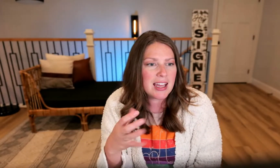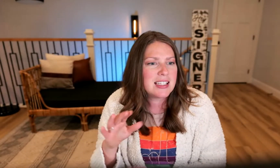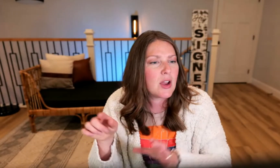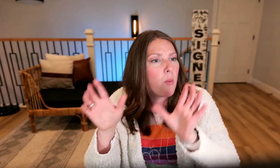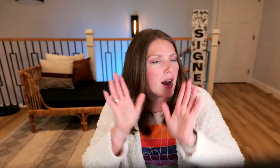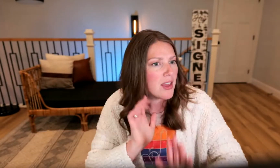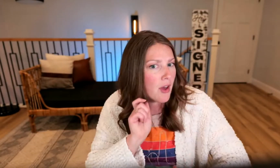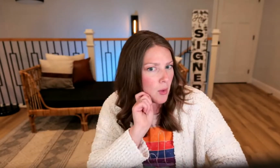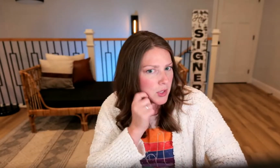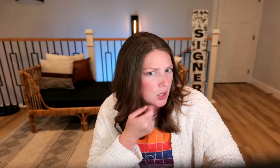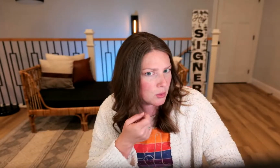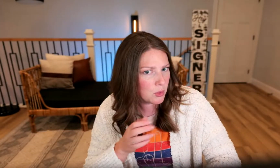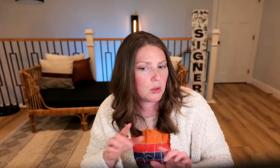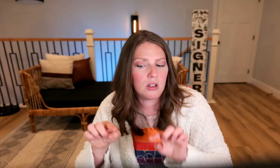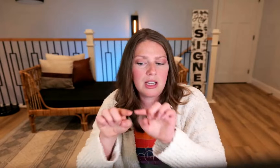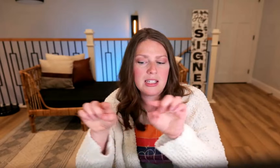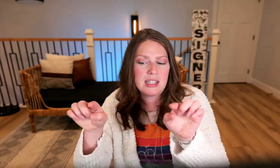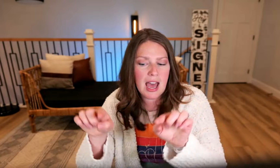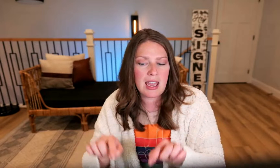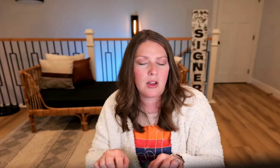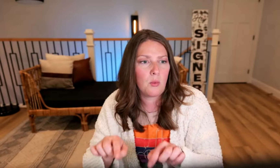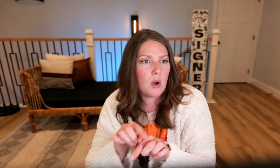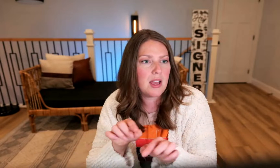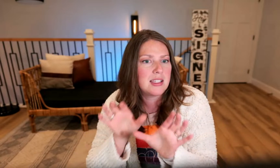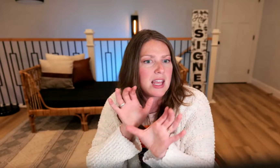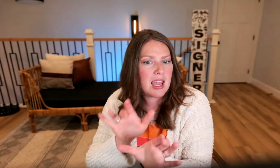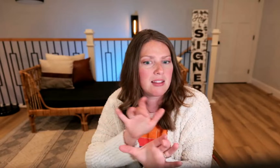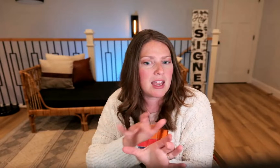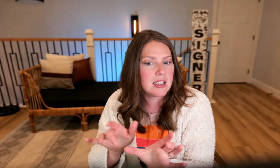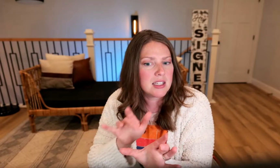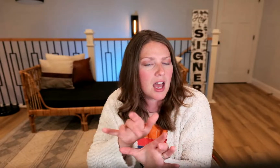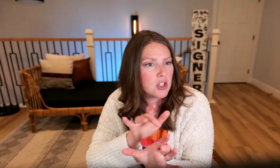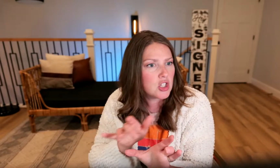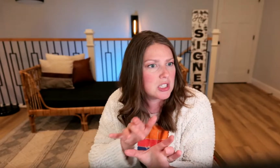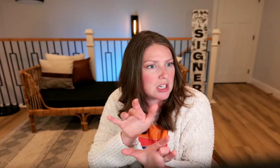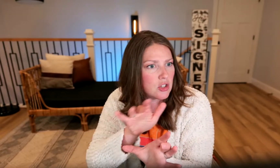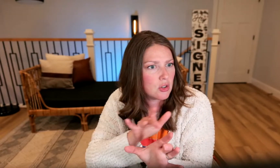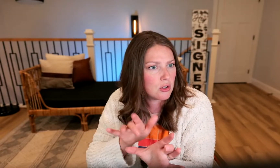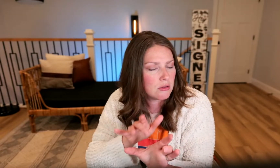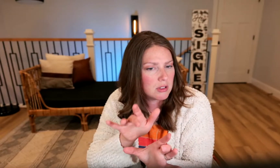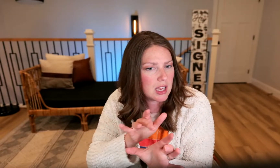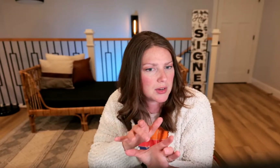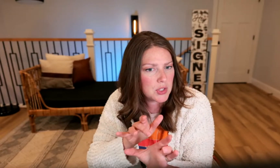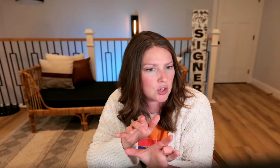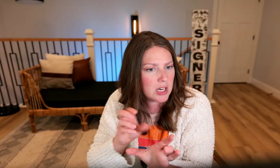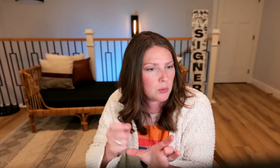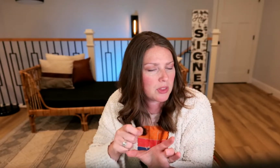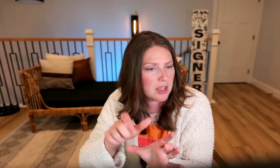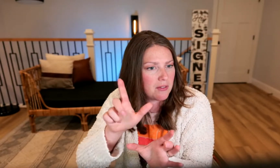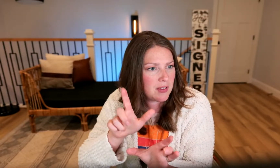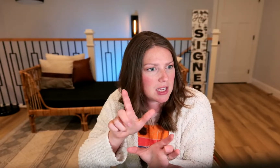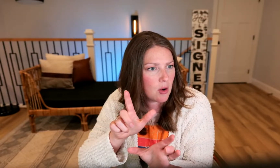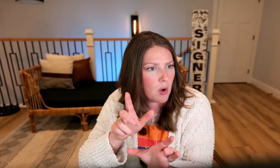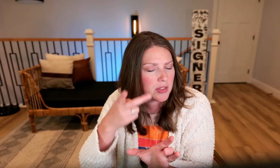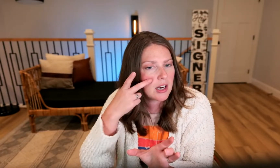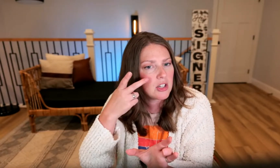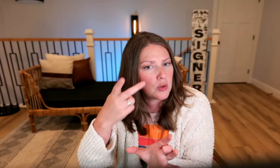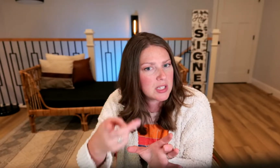And what I thought was so cool is that it was a like touch digital kind of screen with like a video on there, and you could